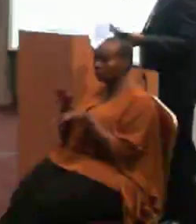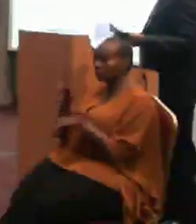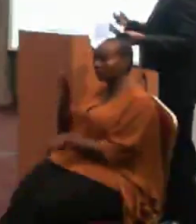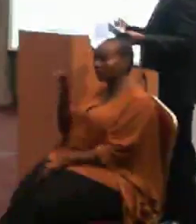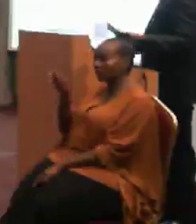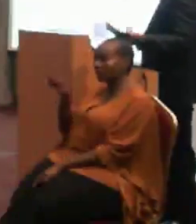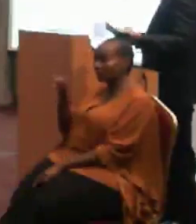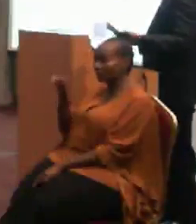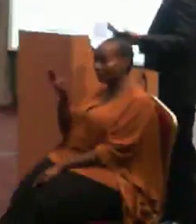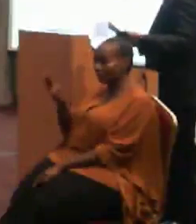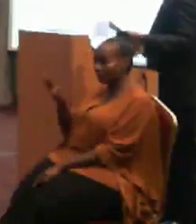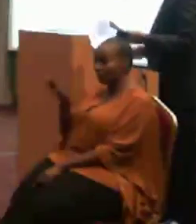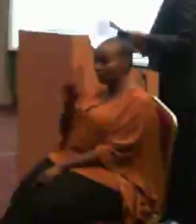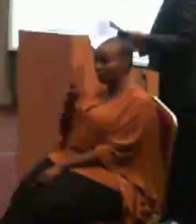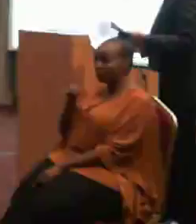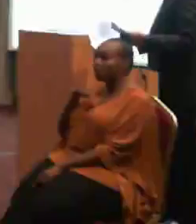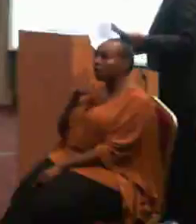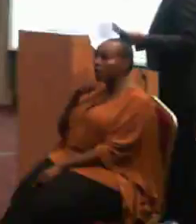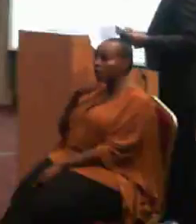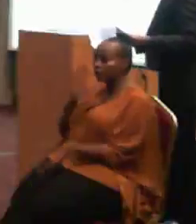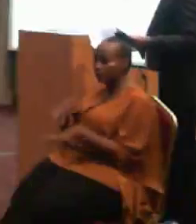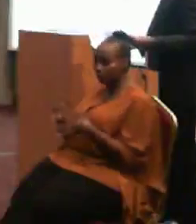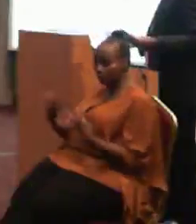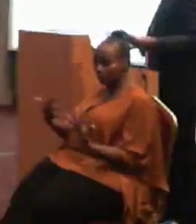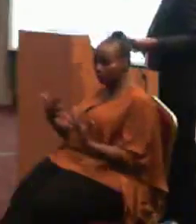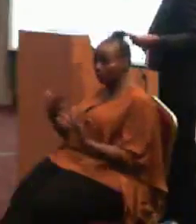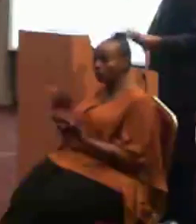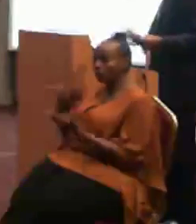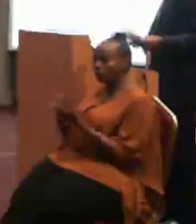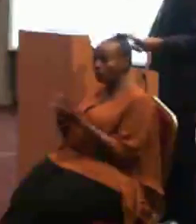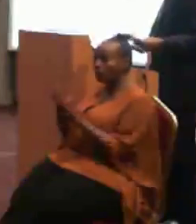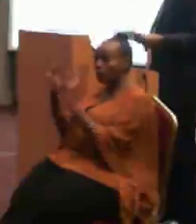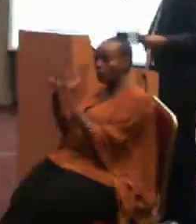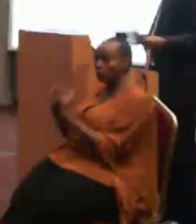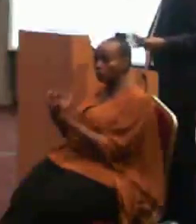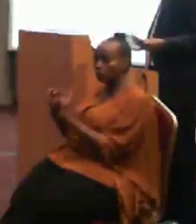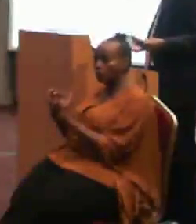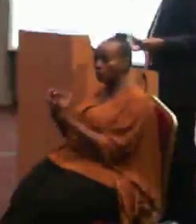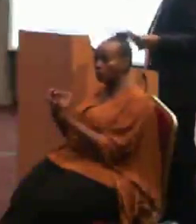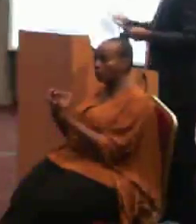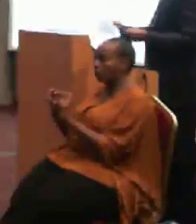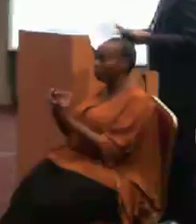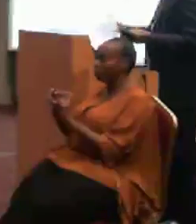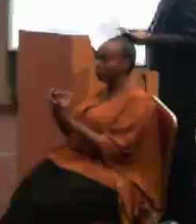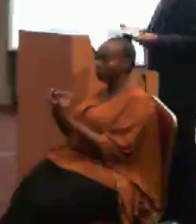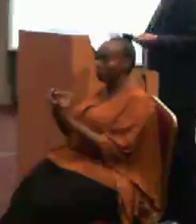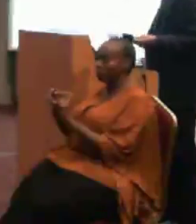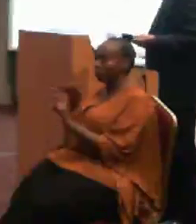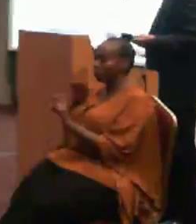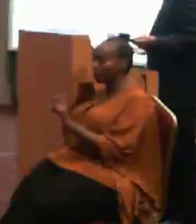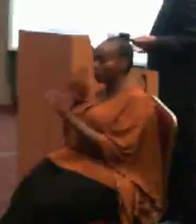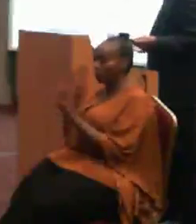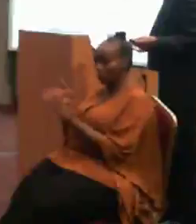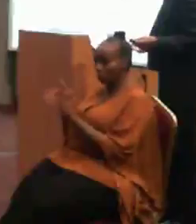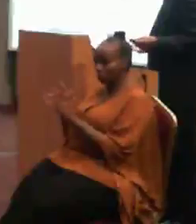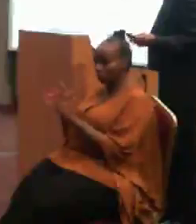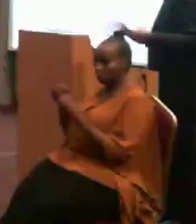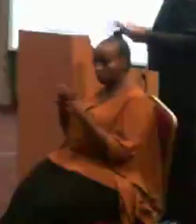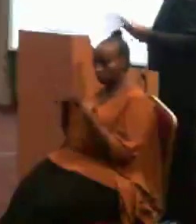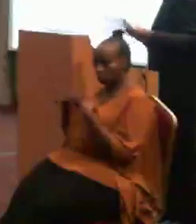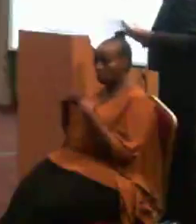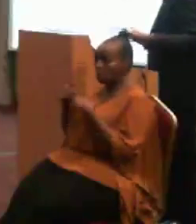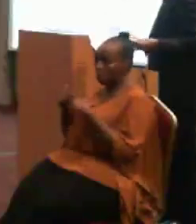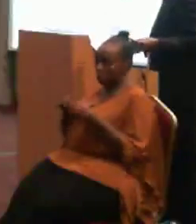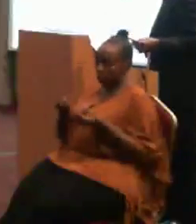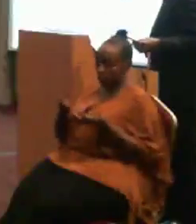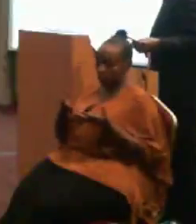that continues to be insufficient, it may result in Eskom basically being unable to either run its operations or service its debt. I mean,